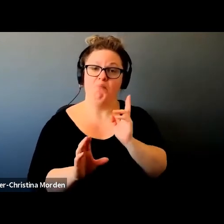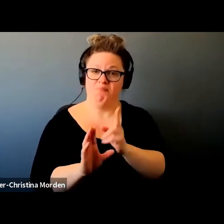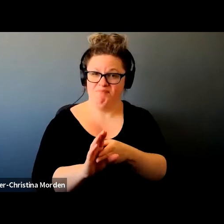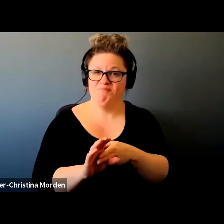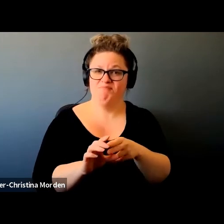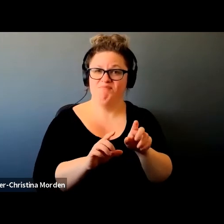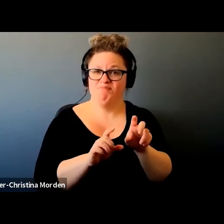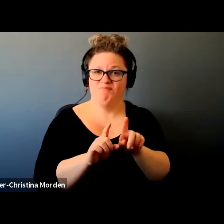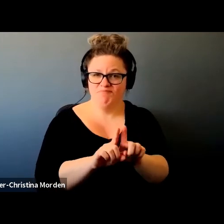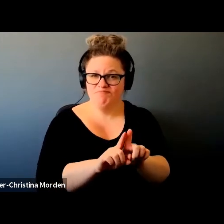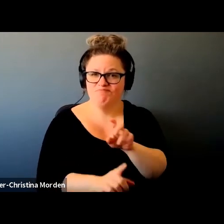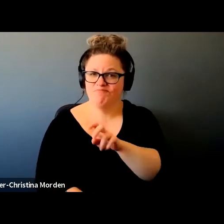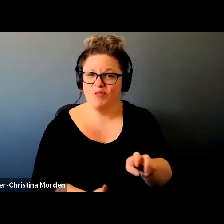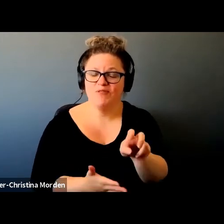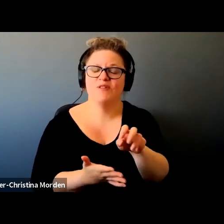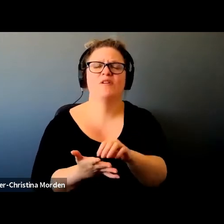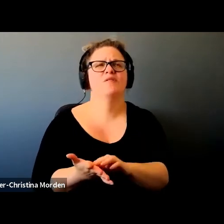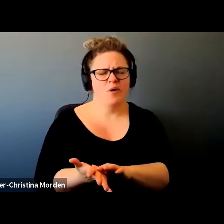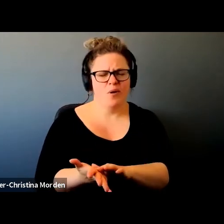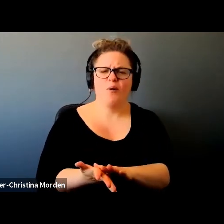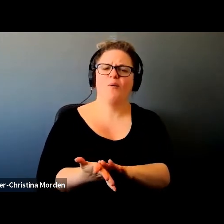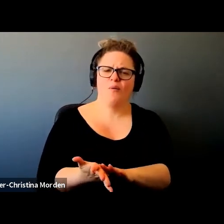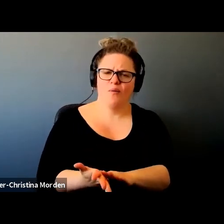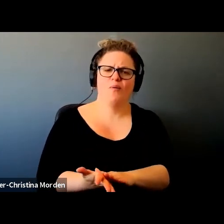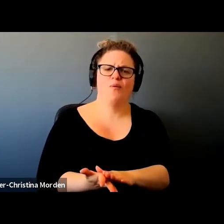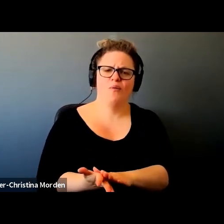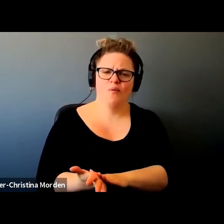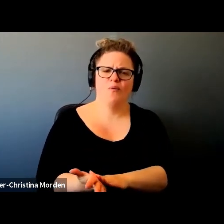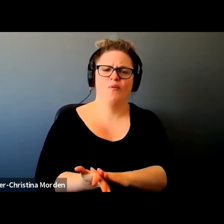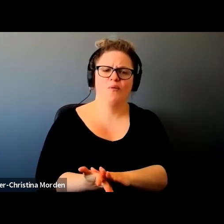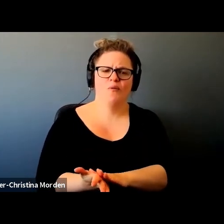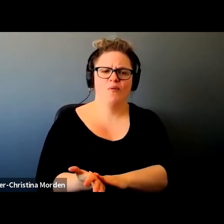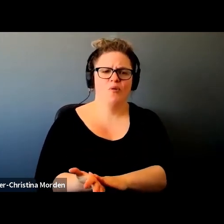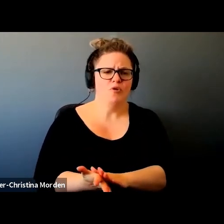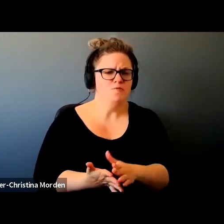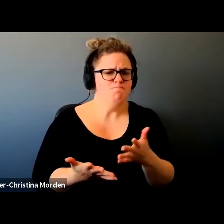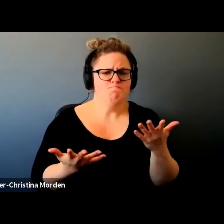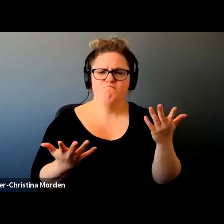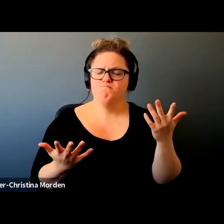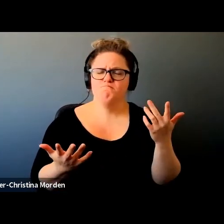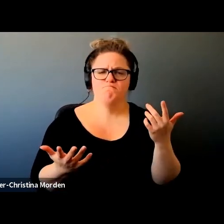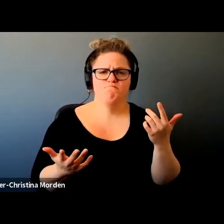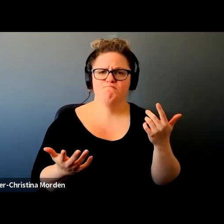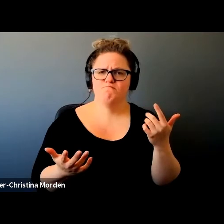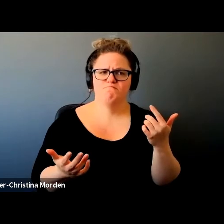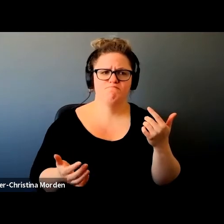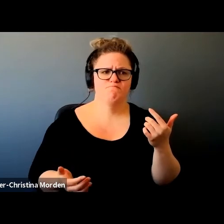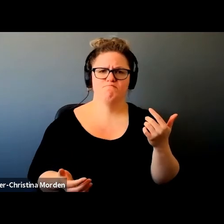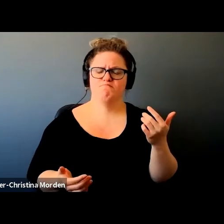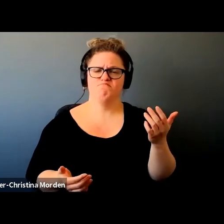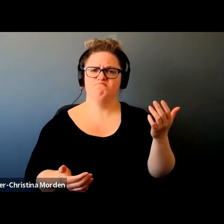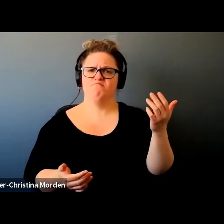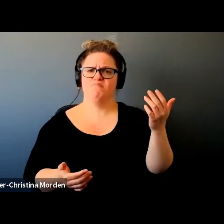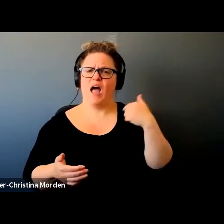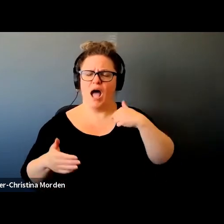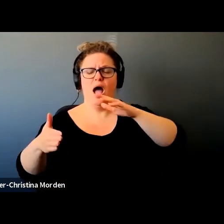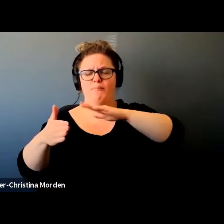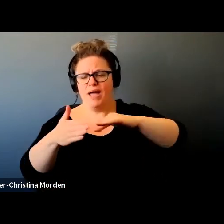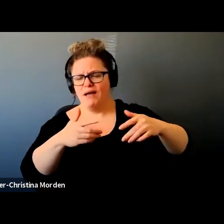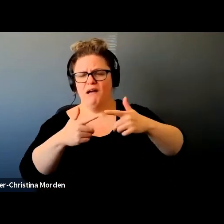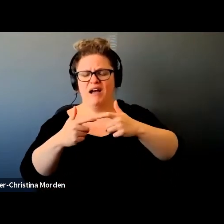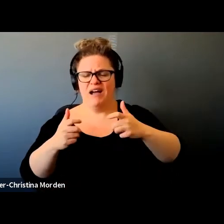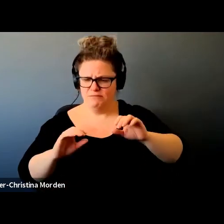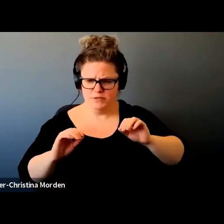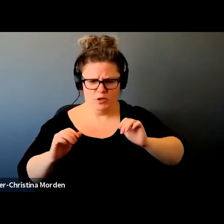to work with him on some things. So I was able to go from not having performed into performing